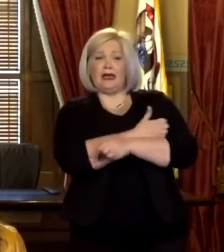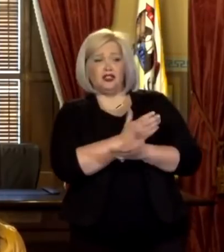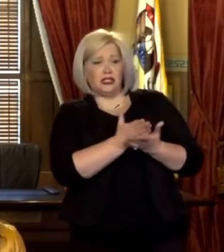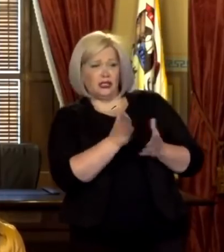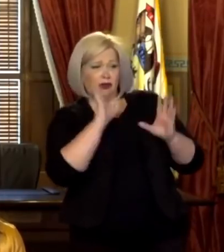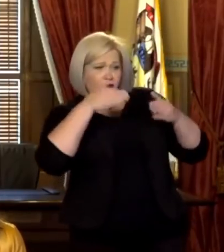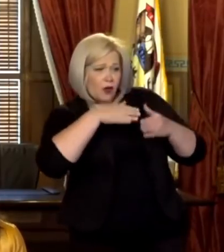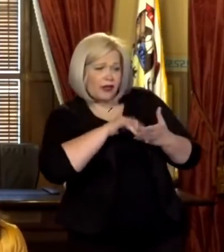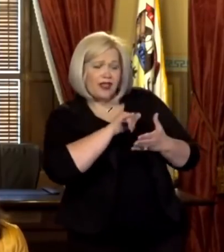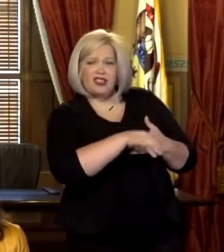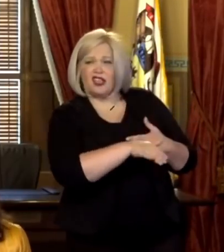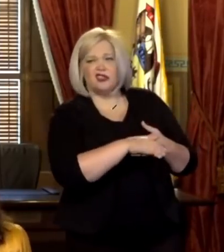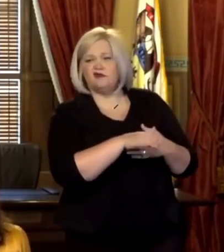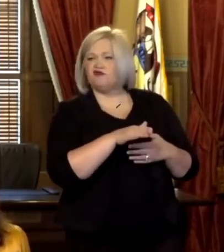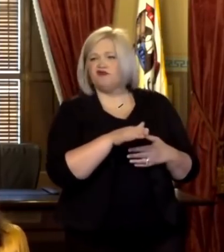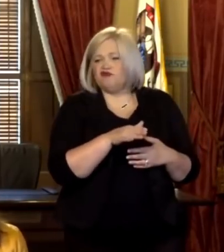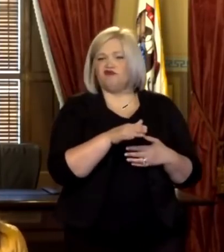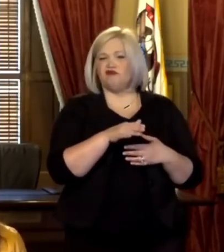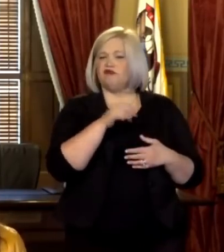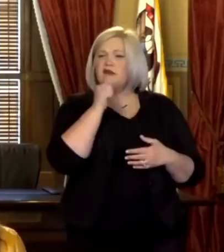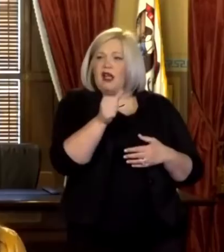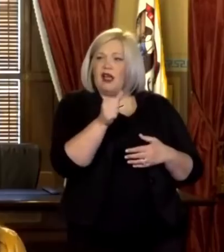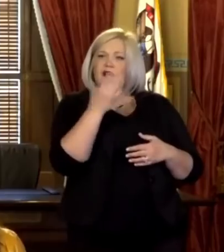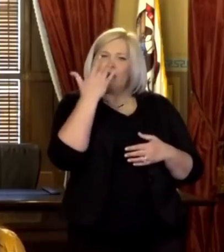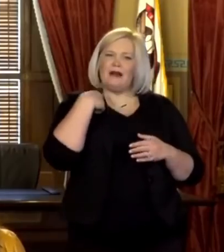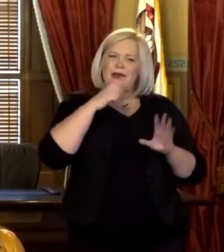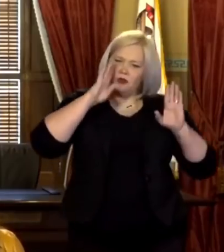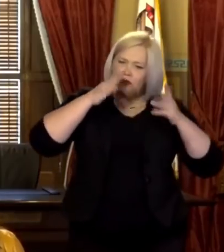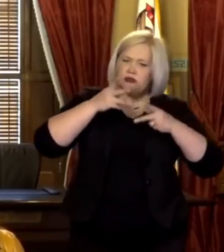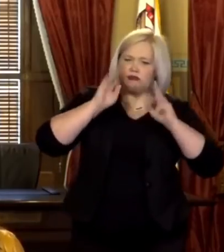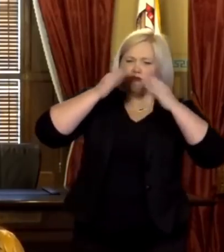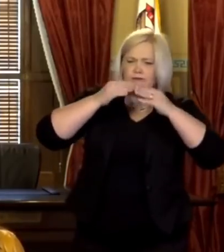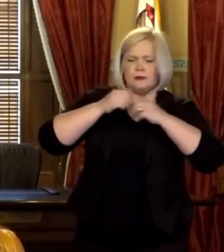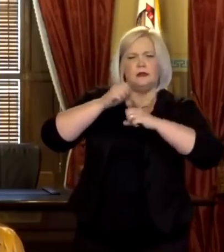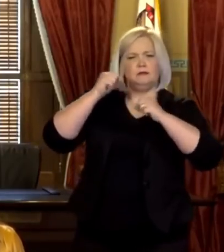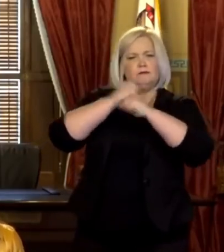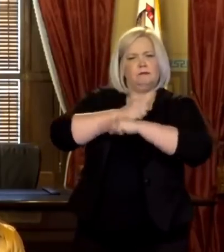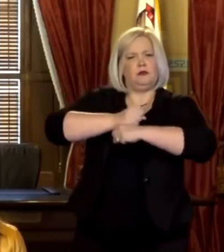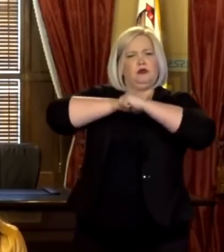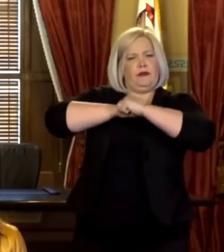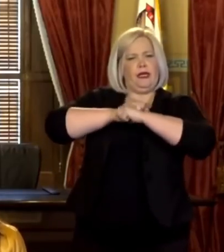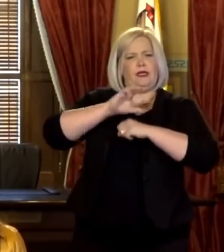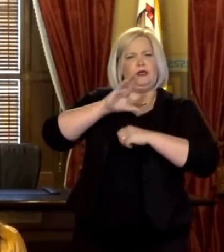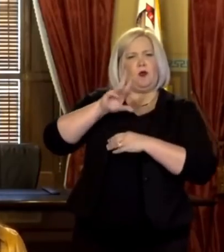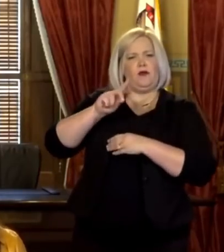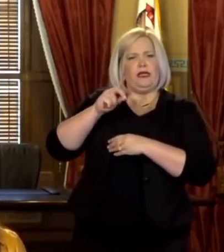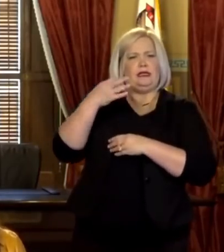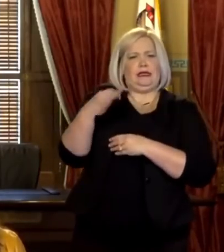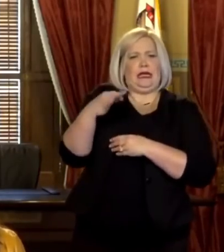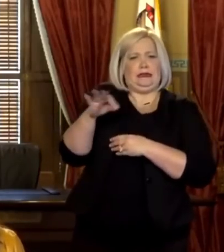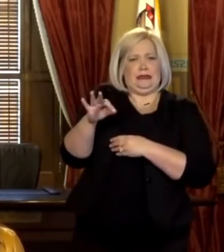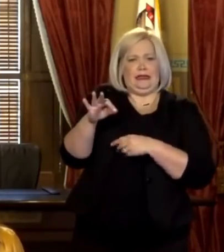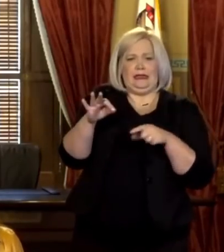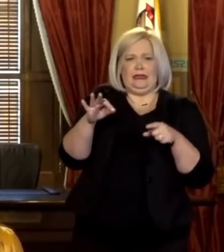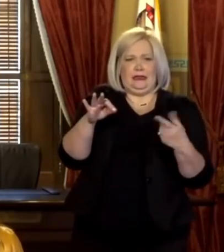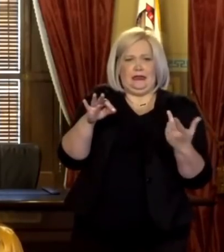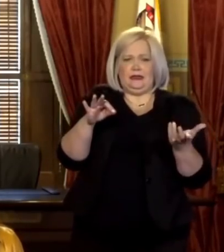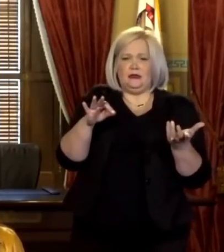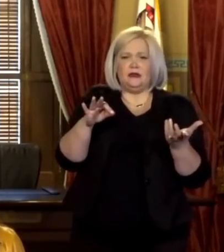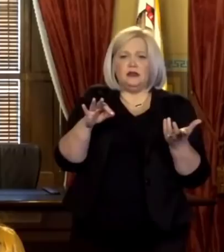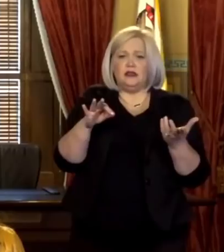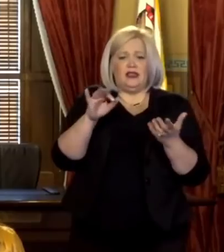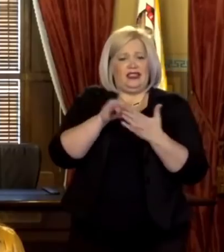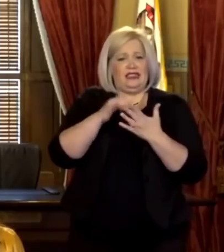on that because frankly, we all have to be focused on fighting COVID-19. We're not one another's enemy. The enemy is a virus that does not